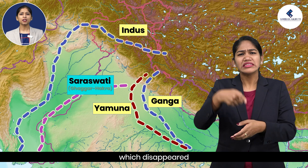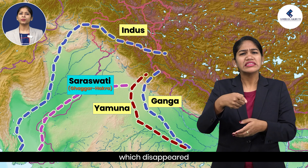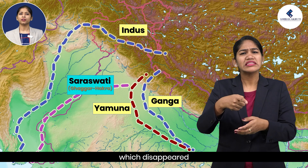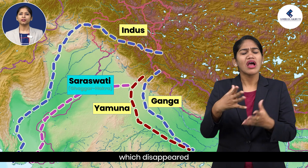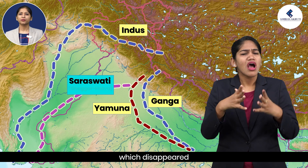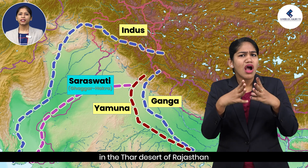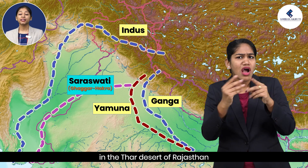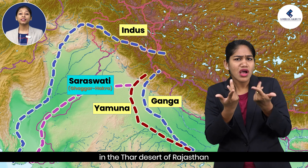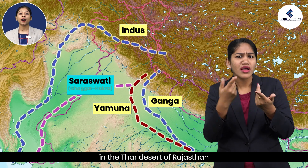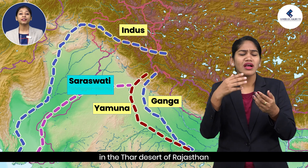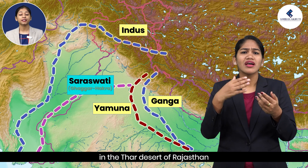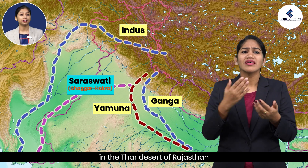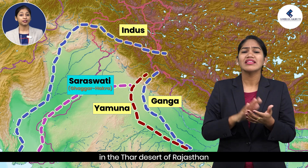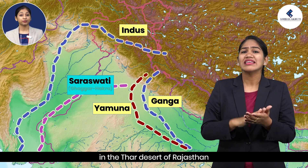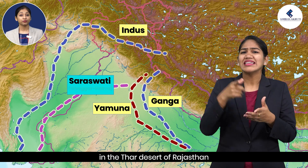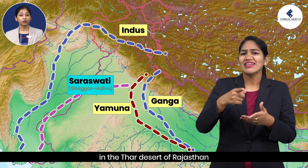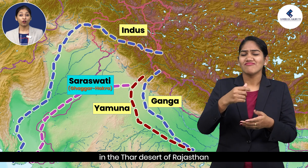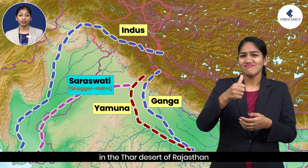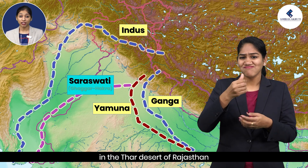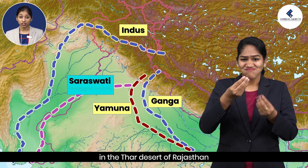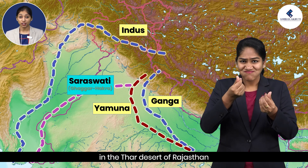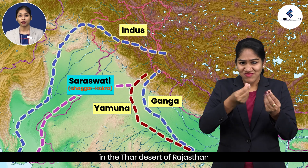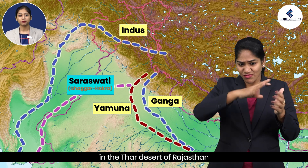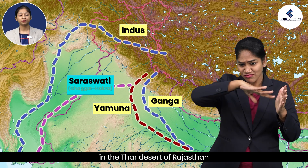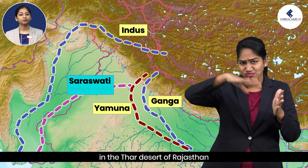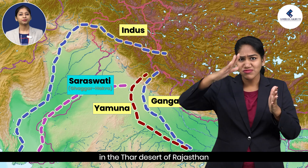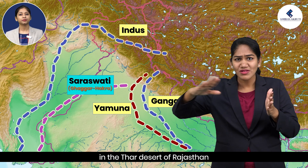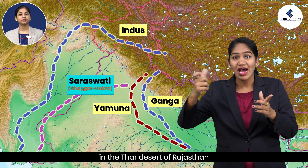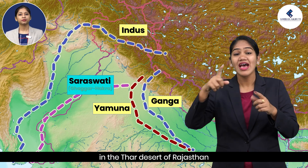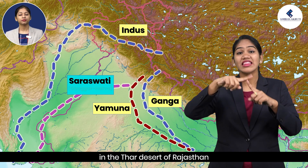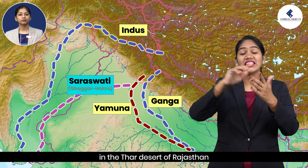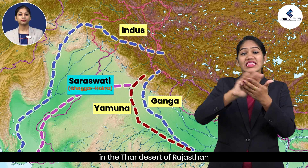which disappeared in the Thar desert of Rajasthan,